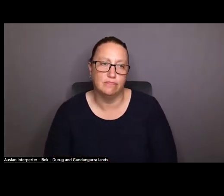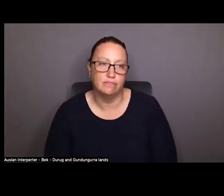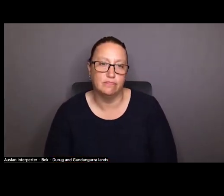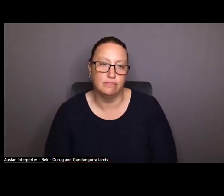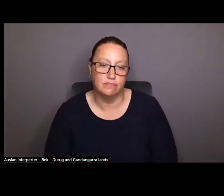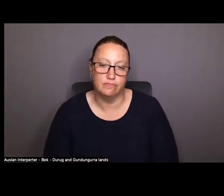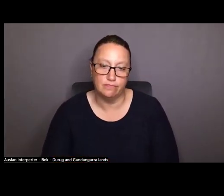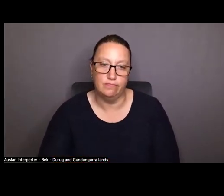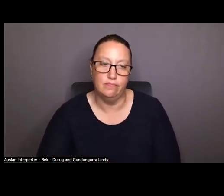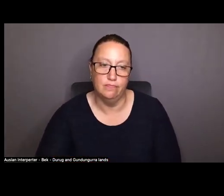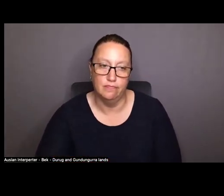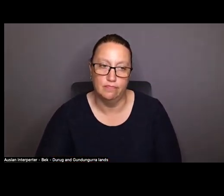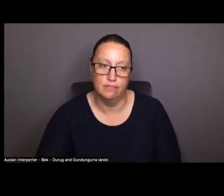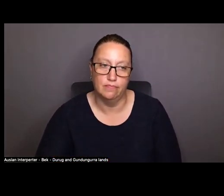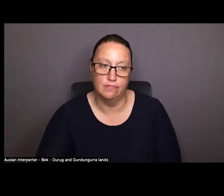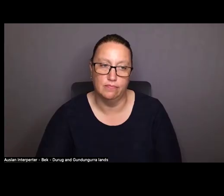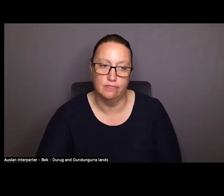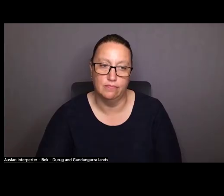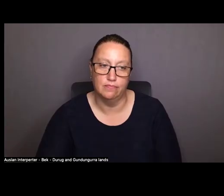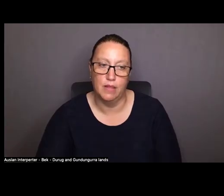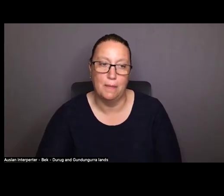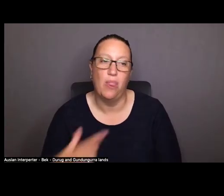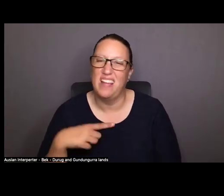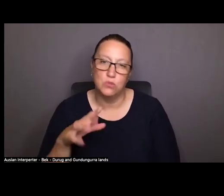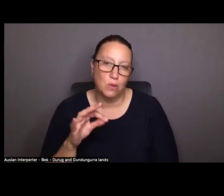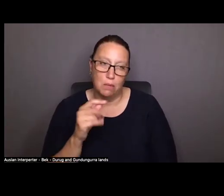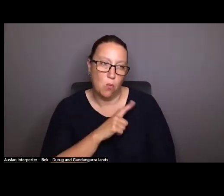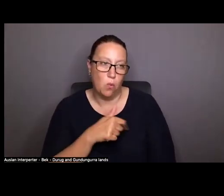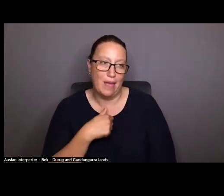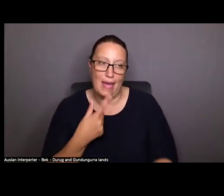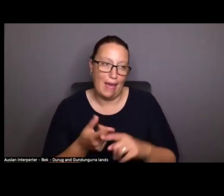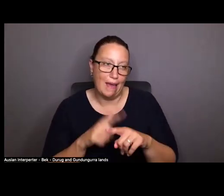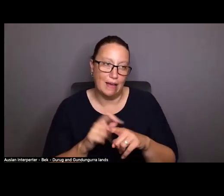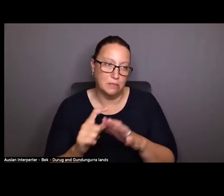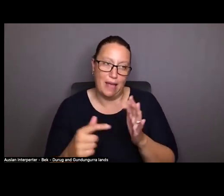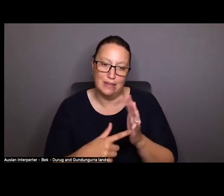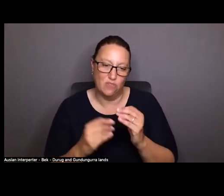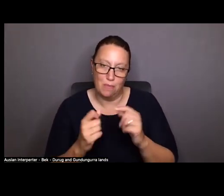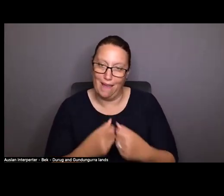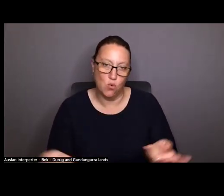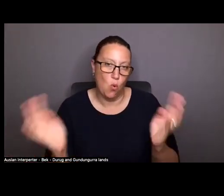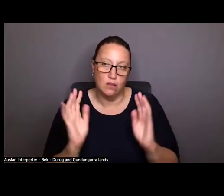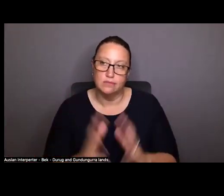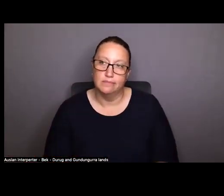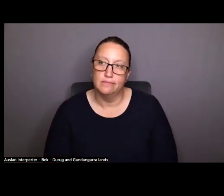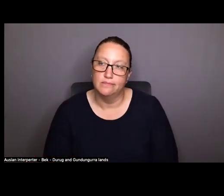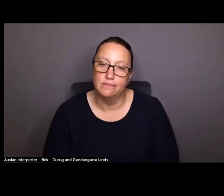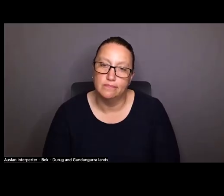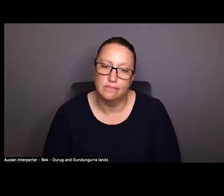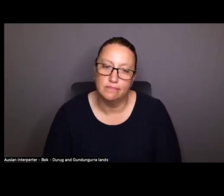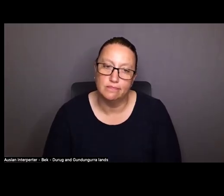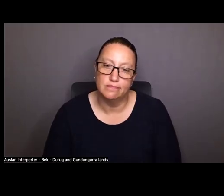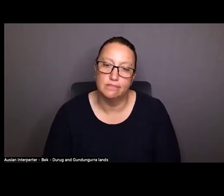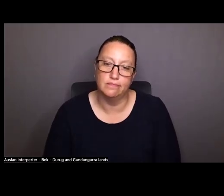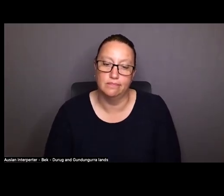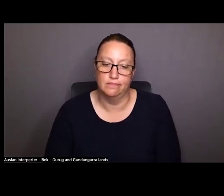partners, because it's not something we'll expect from everyone. So we won't preference it at that stage.